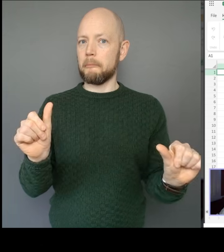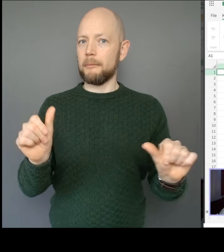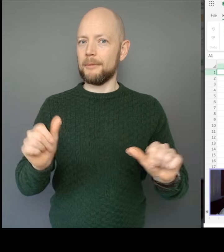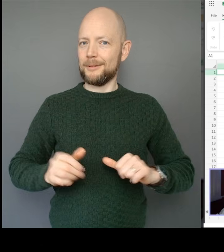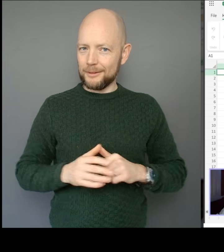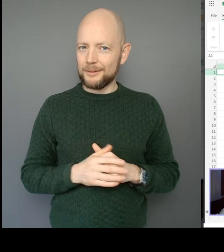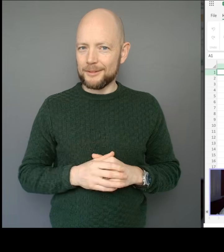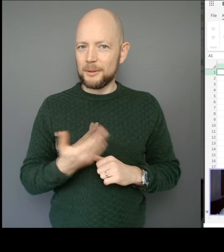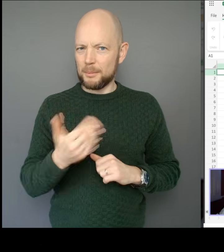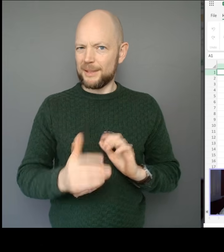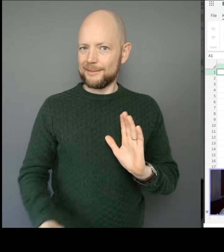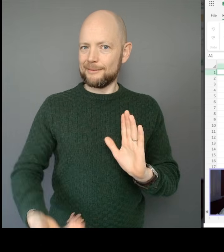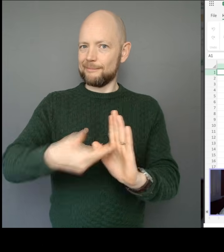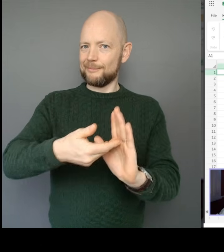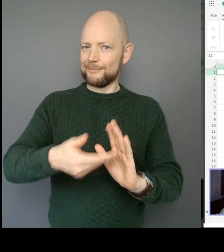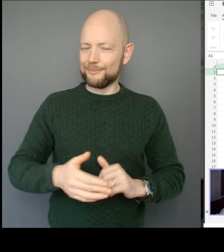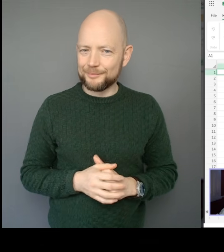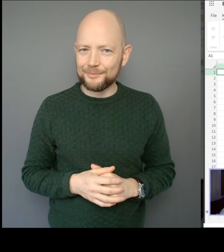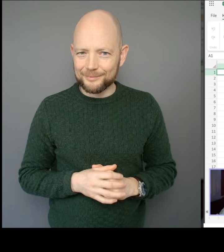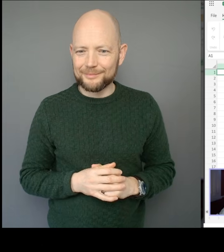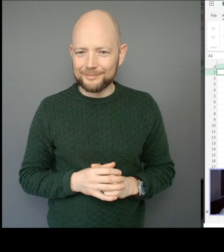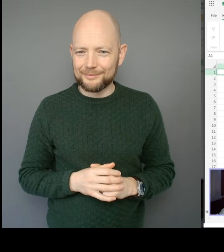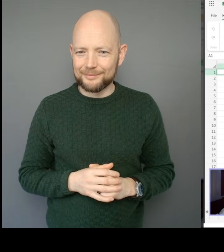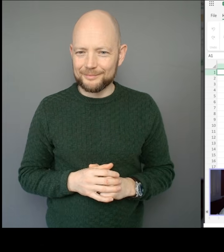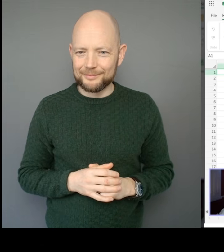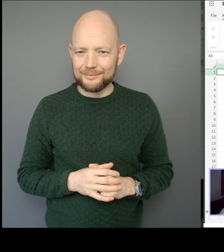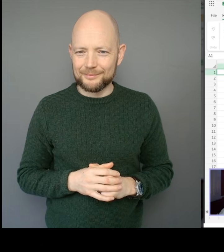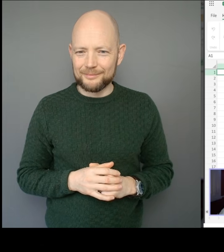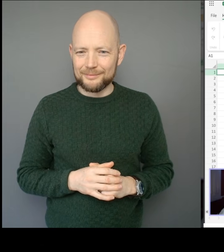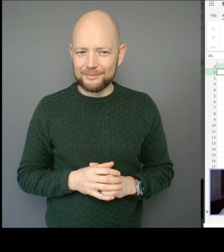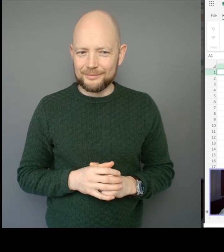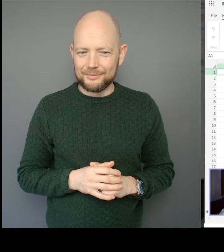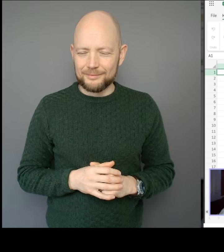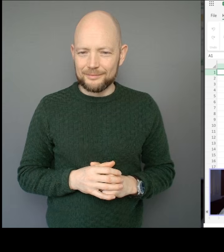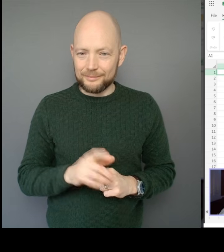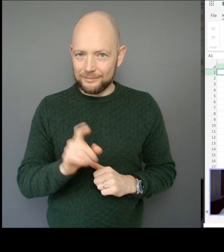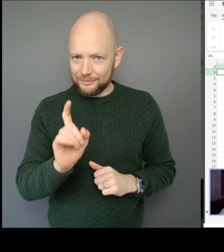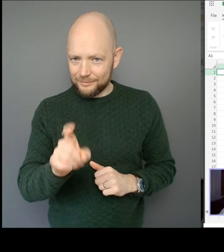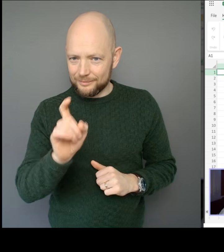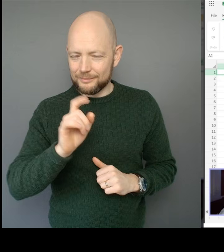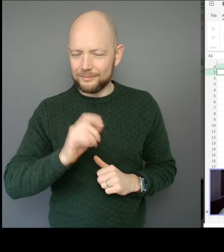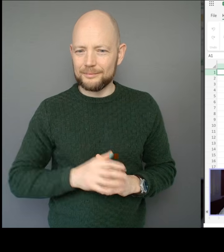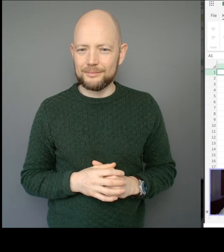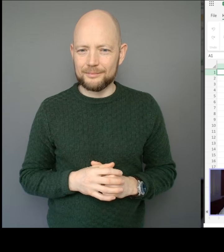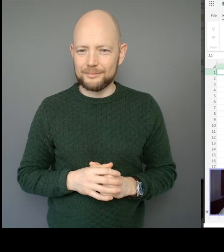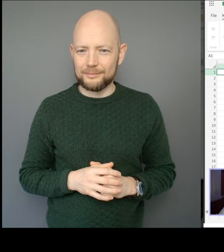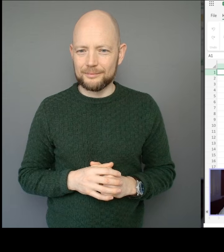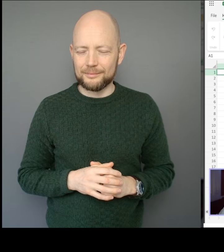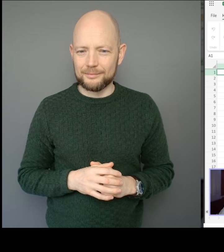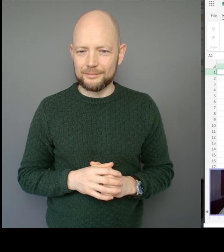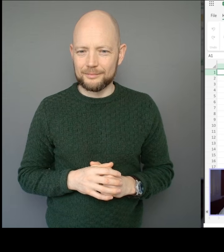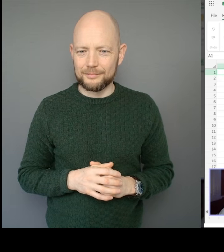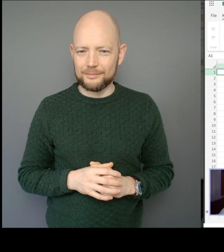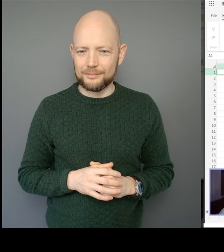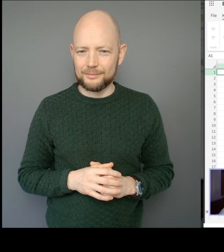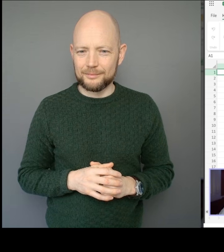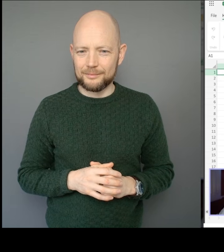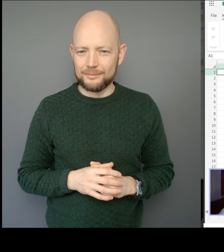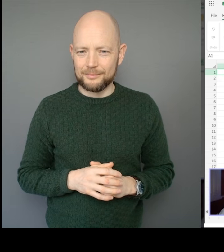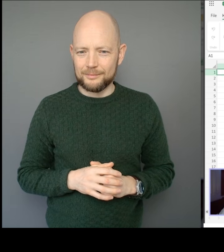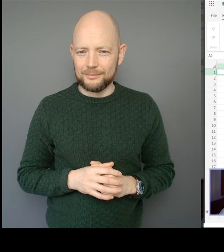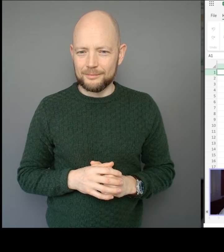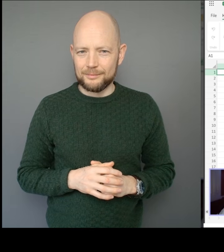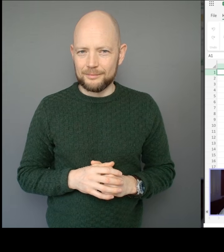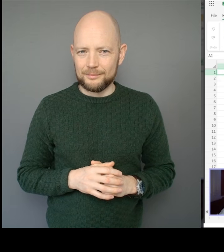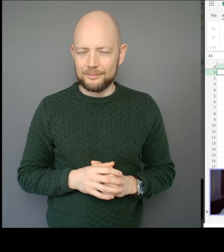added this add-in of Excel Labs. So when I select agent mode, I can go ahead